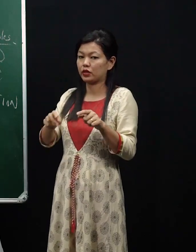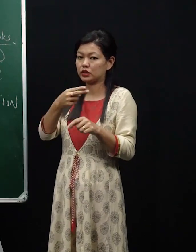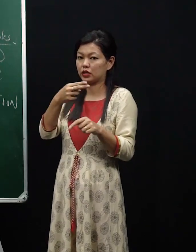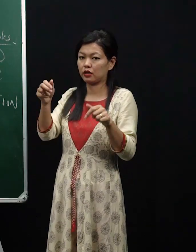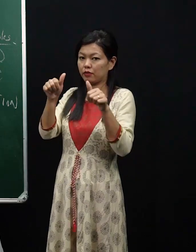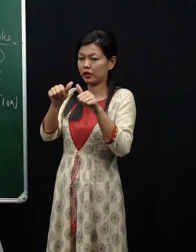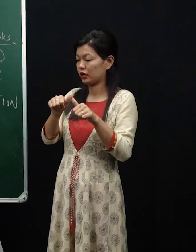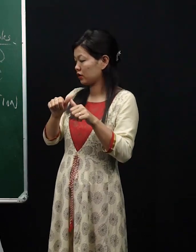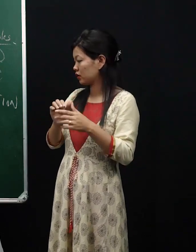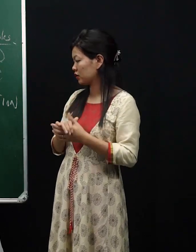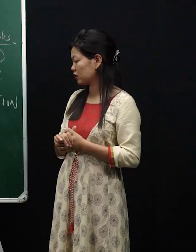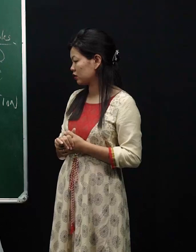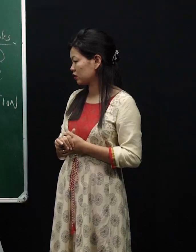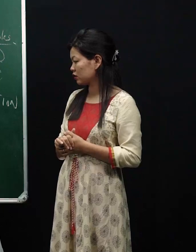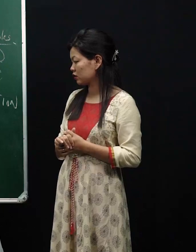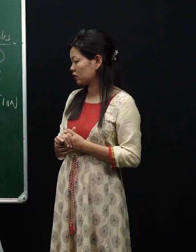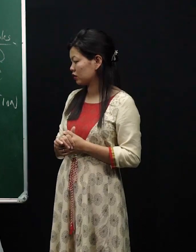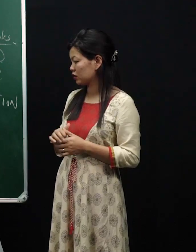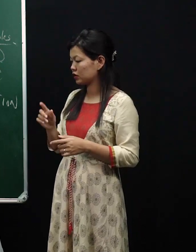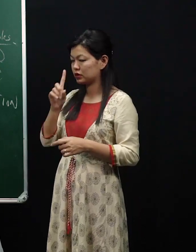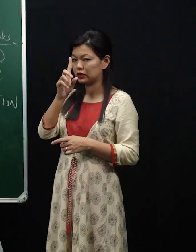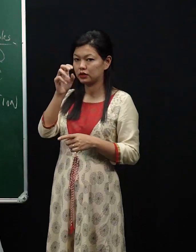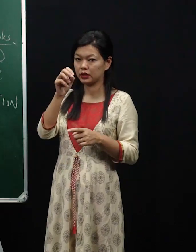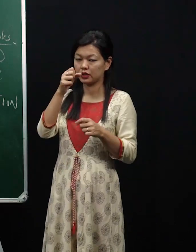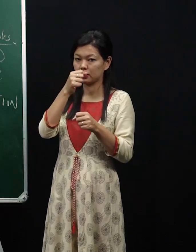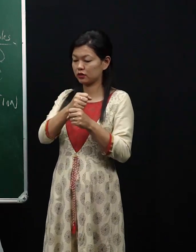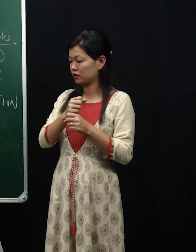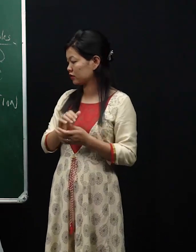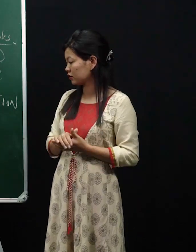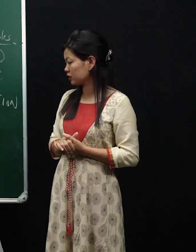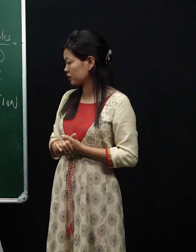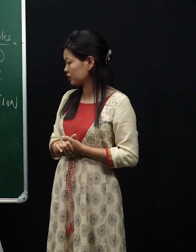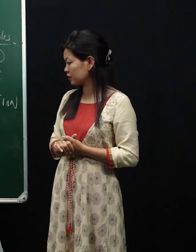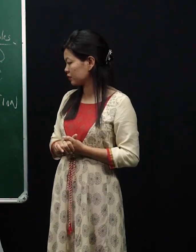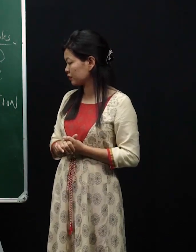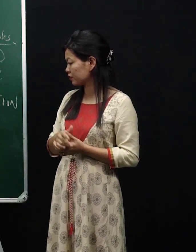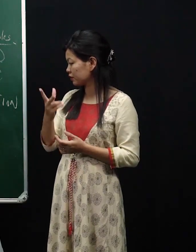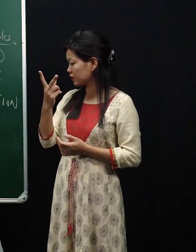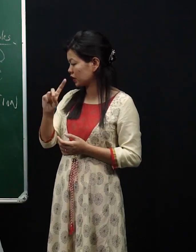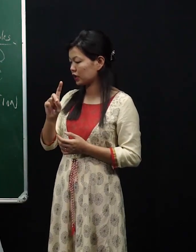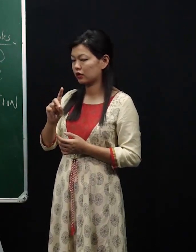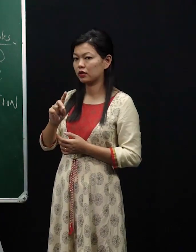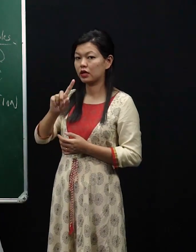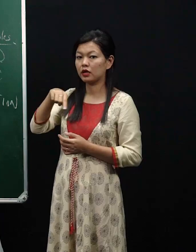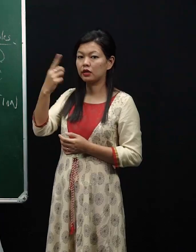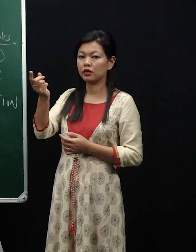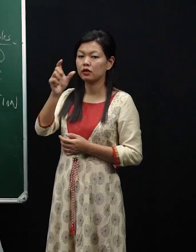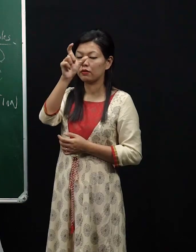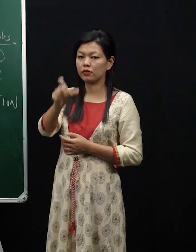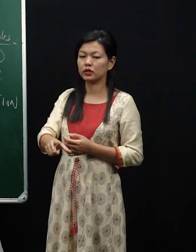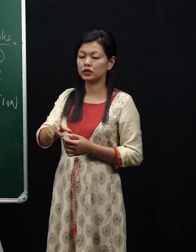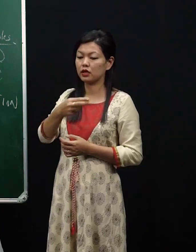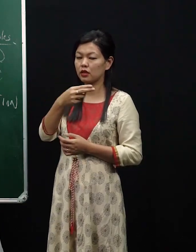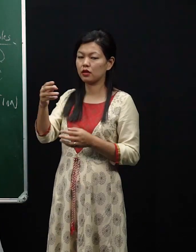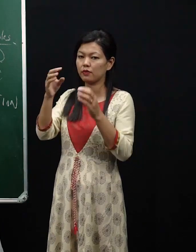his or her mass is 10 gram. Clear? And now I have this second person. If